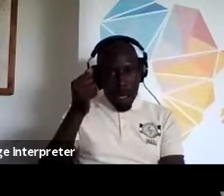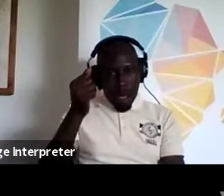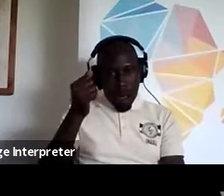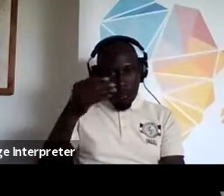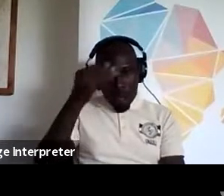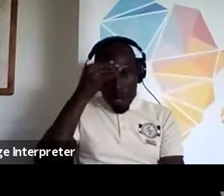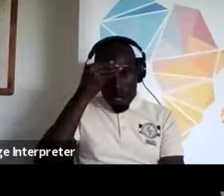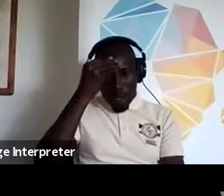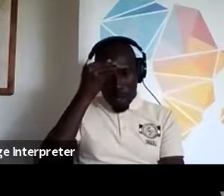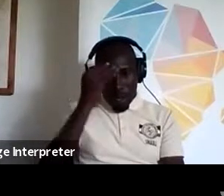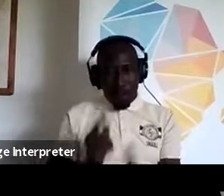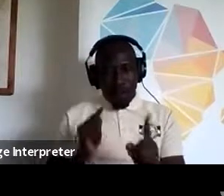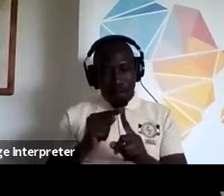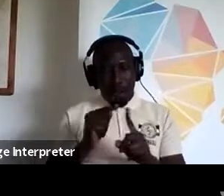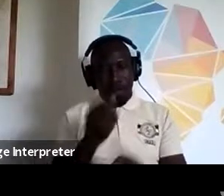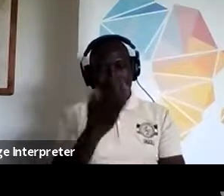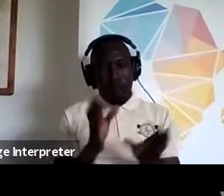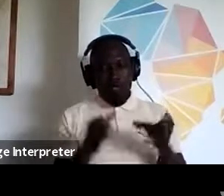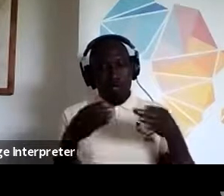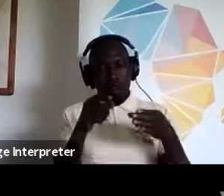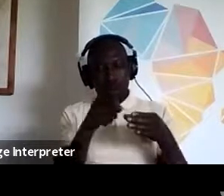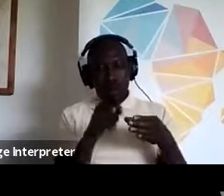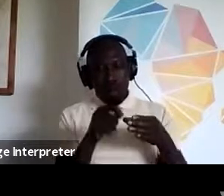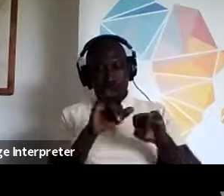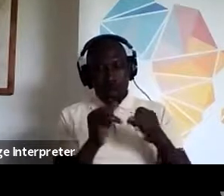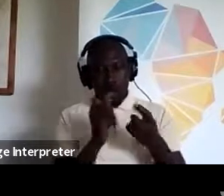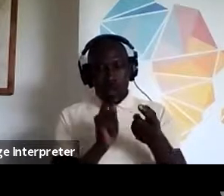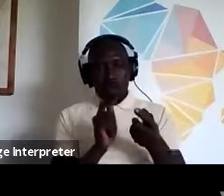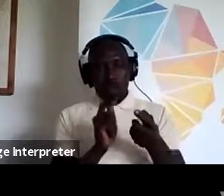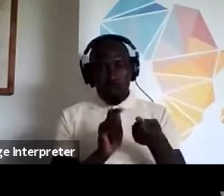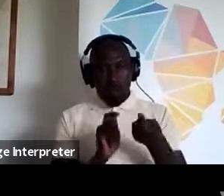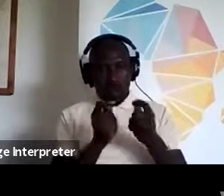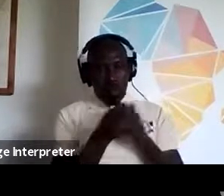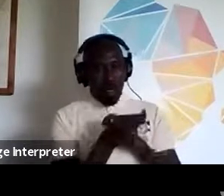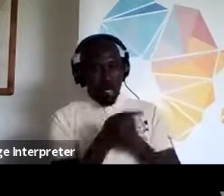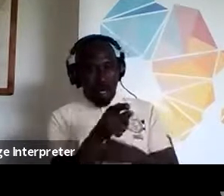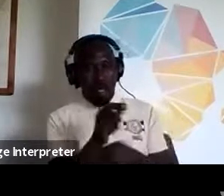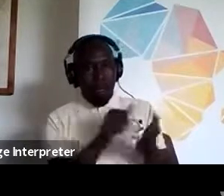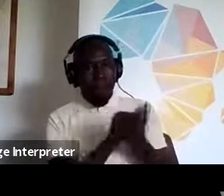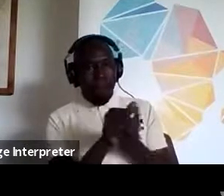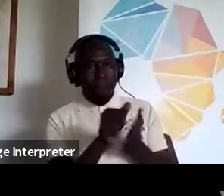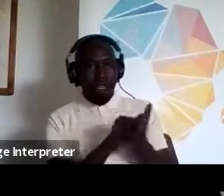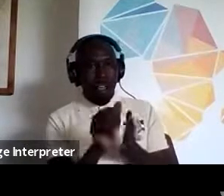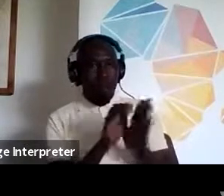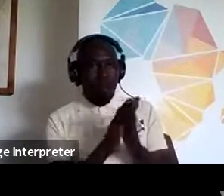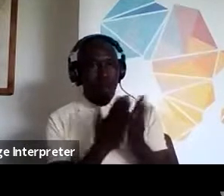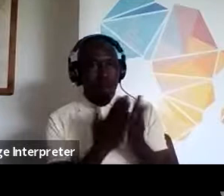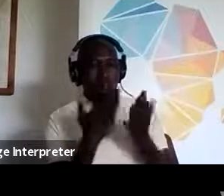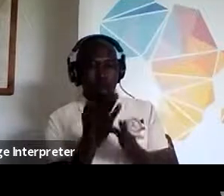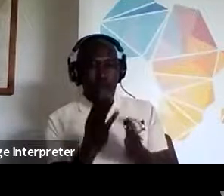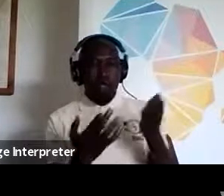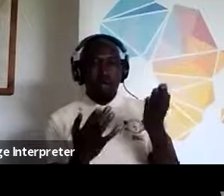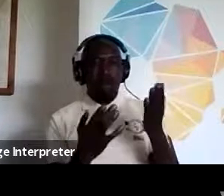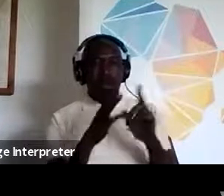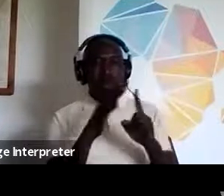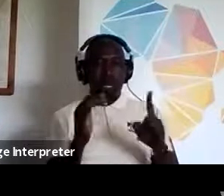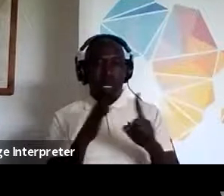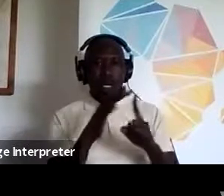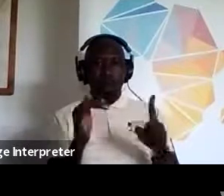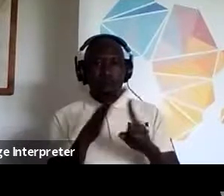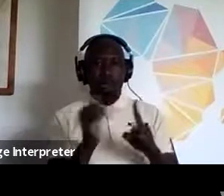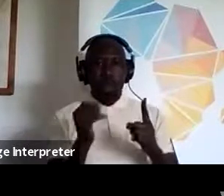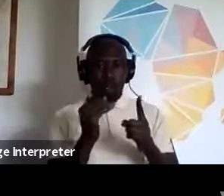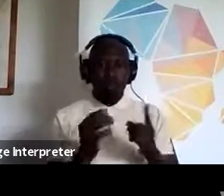a group that try to teach to change these books, these publications into digital technology, putting